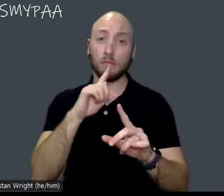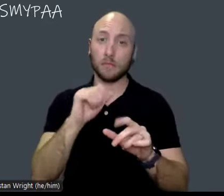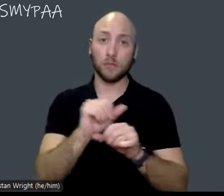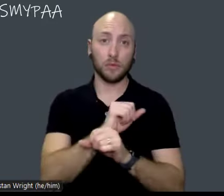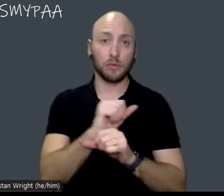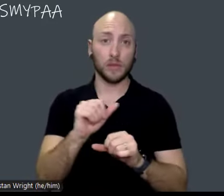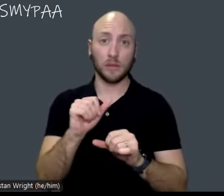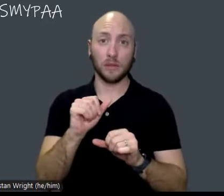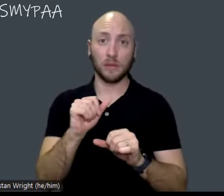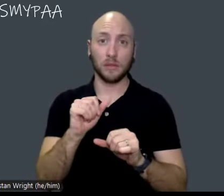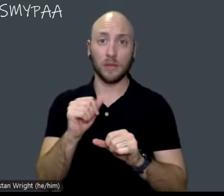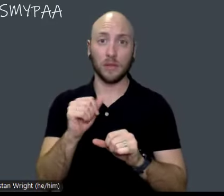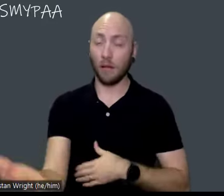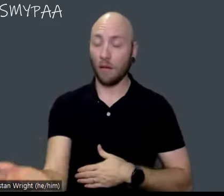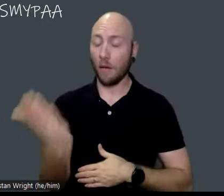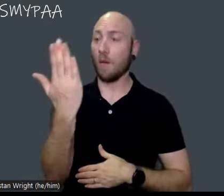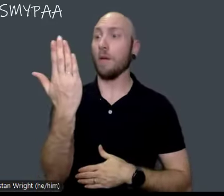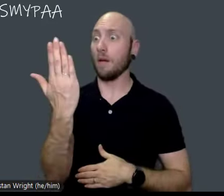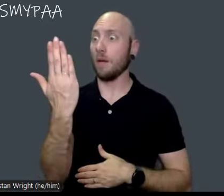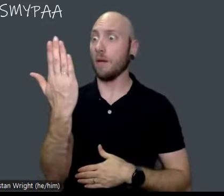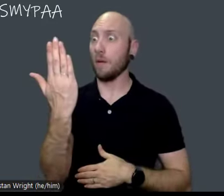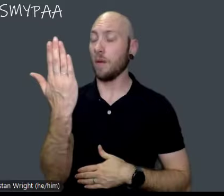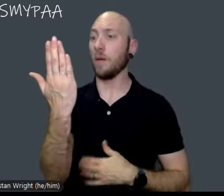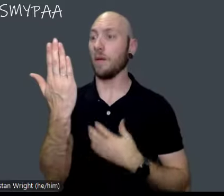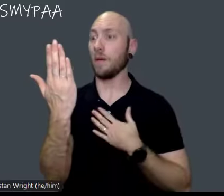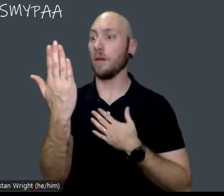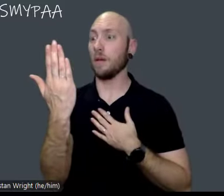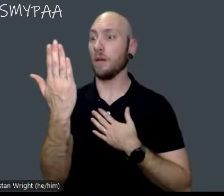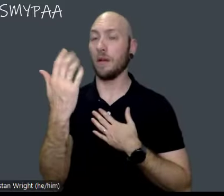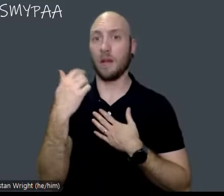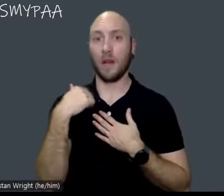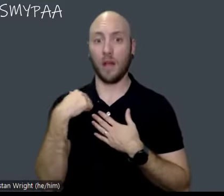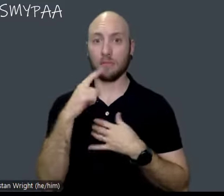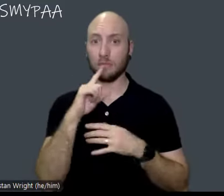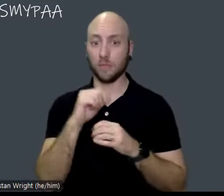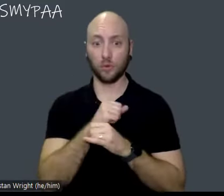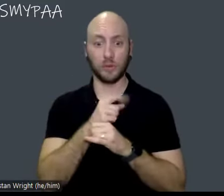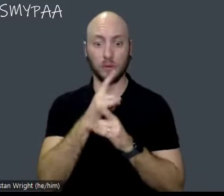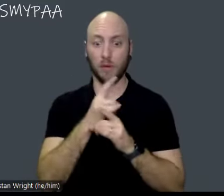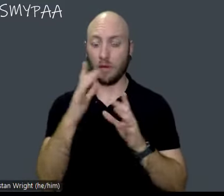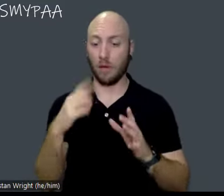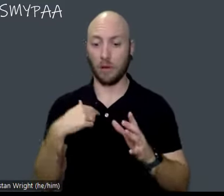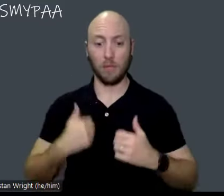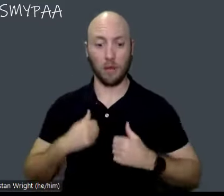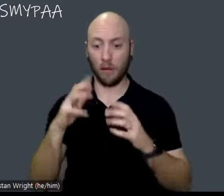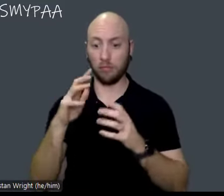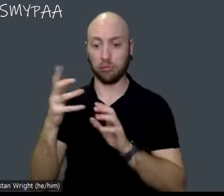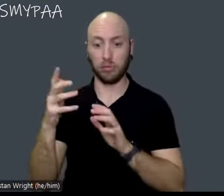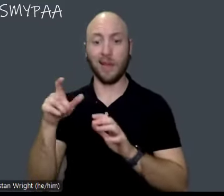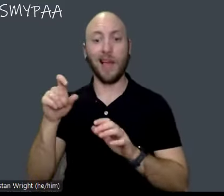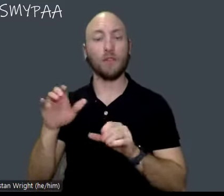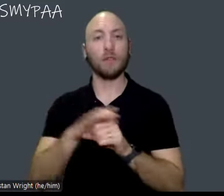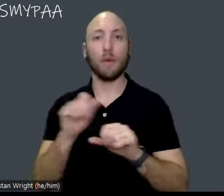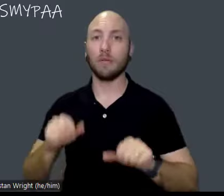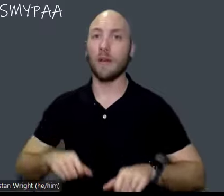really unmanageable and I was really an alcoholic, I had to surrender, and I had to humble